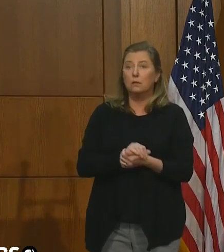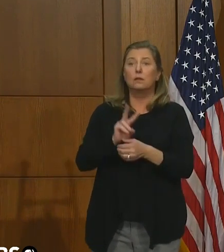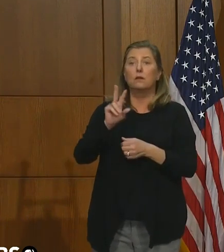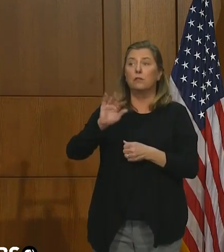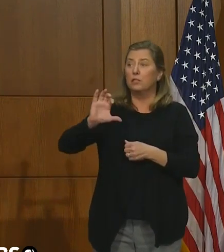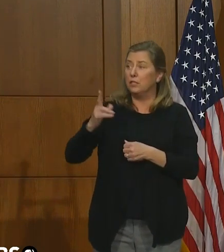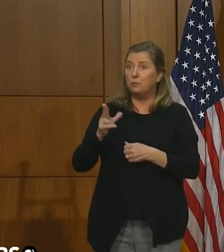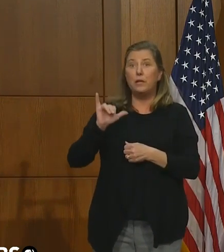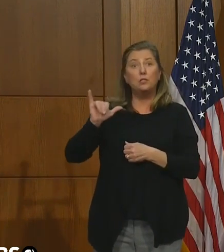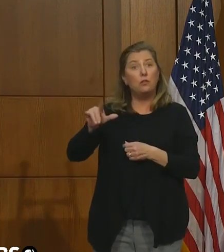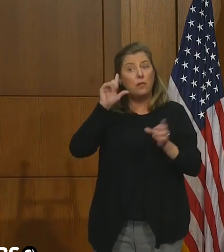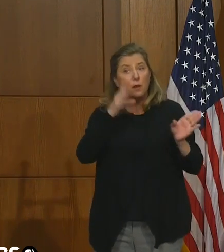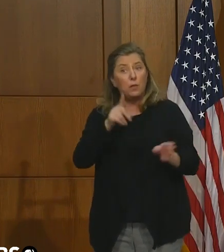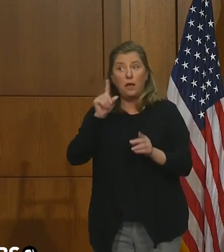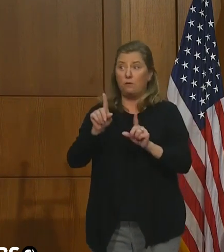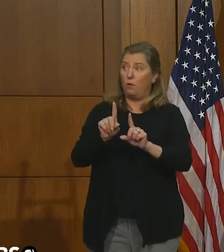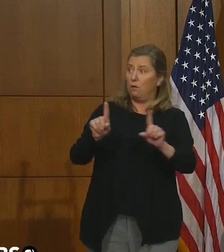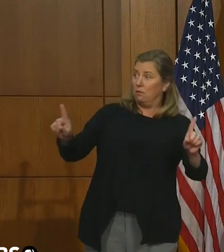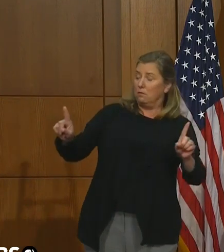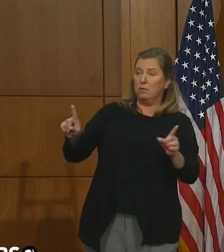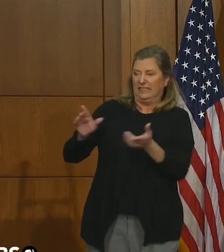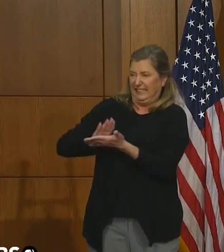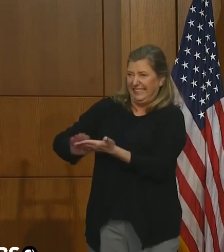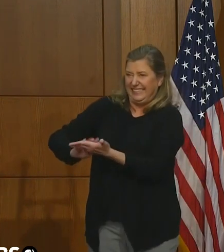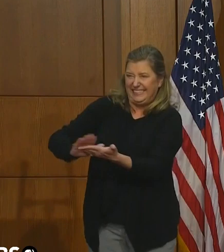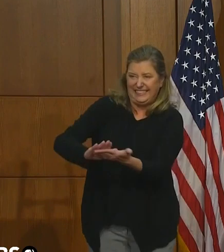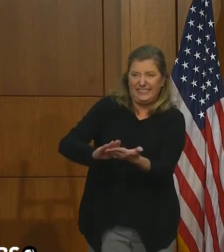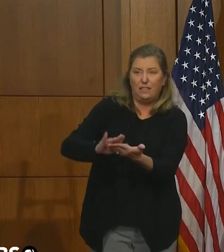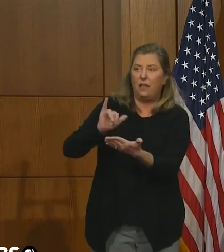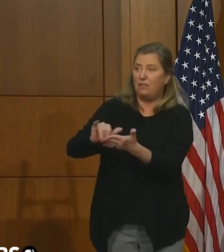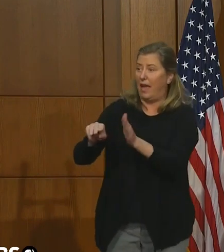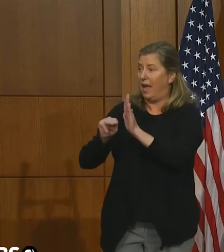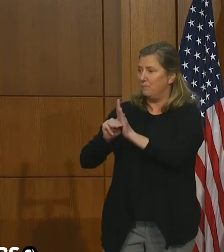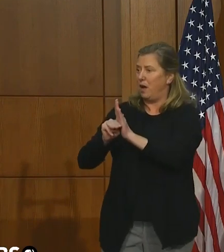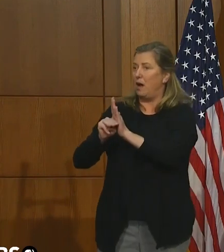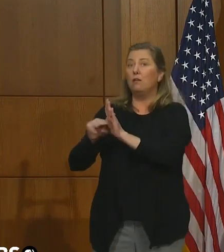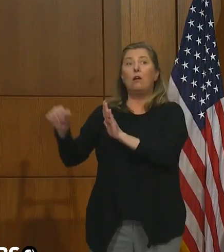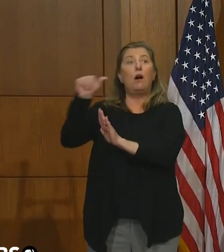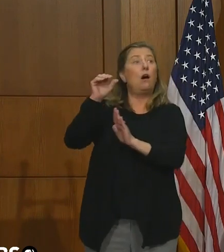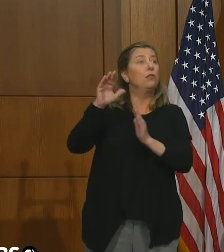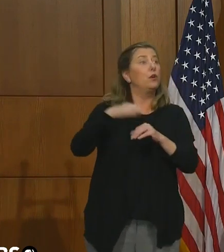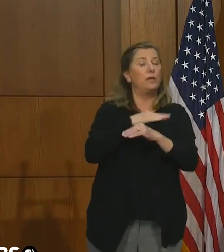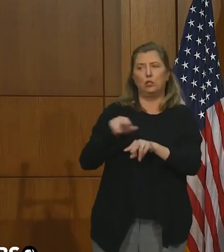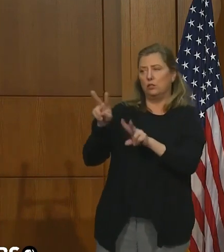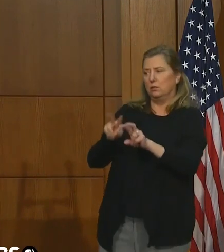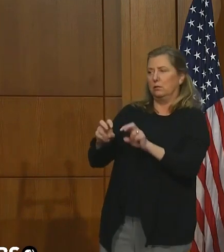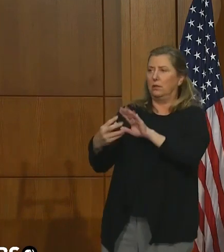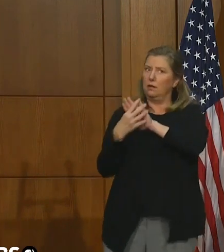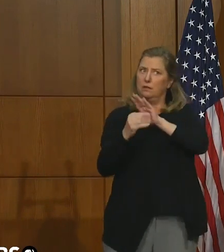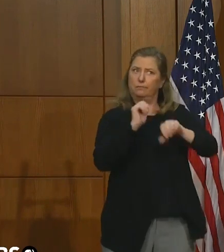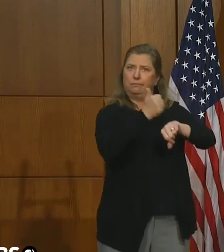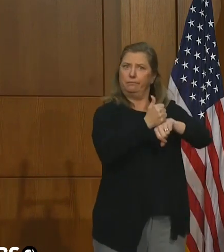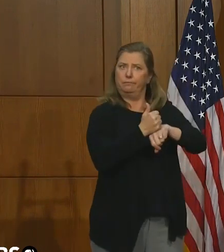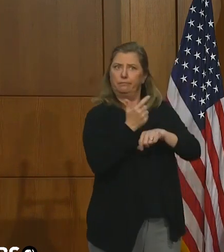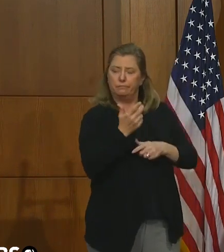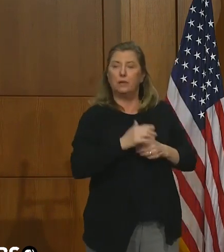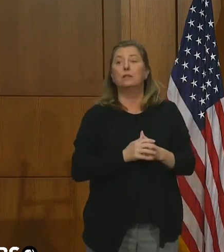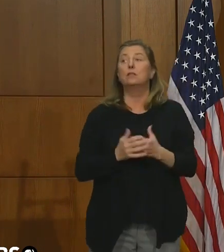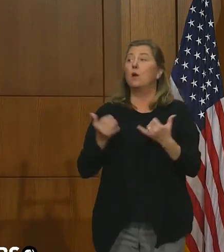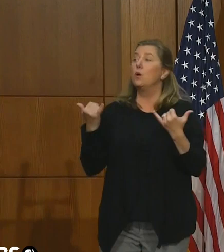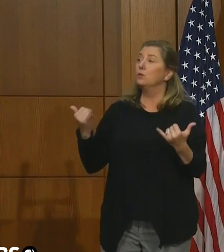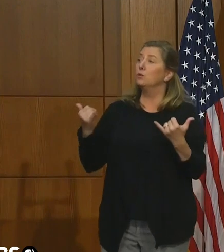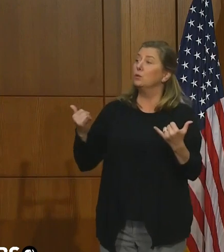plan for social distancing and sanitation is a model for other beaches to follow. So today, I'm announcing that